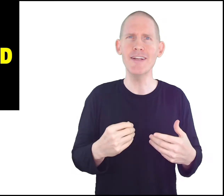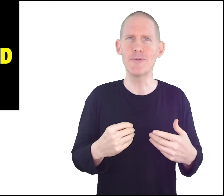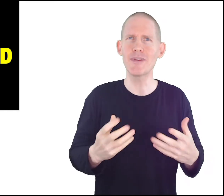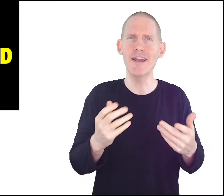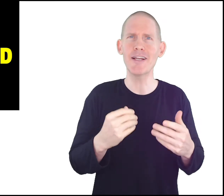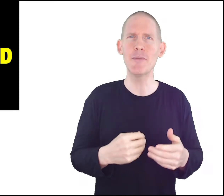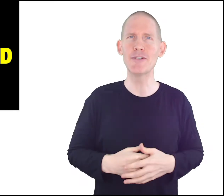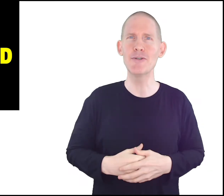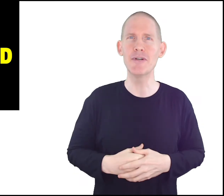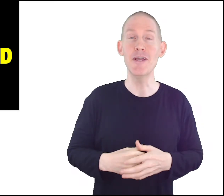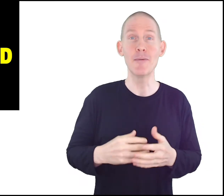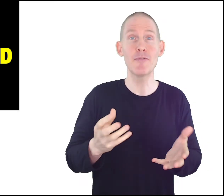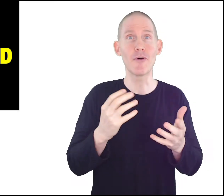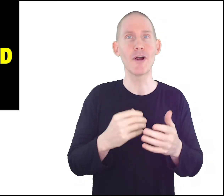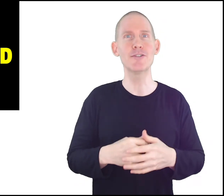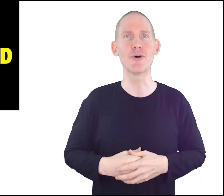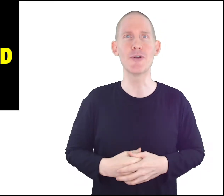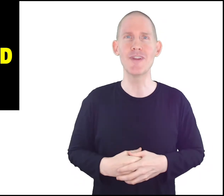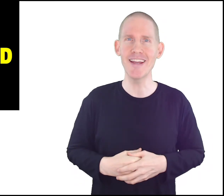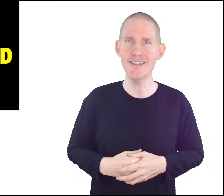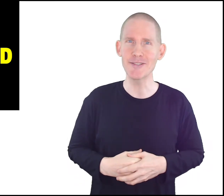What the heck am I doing before I show you the answer?